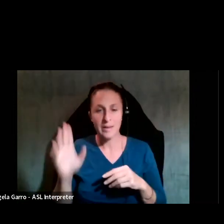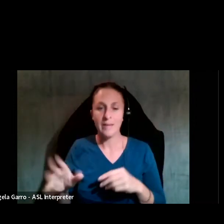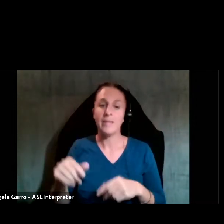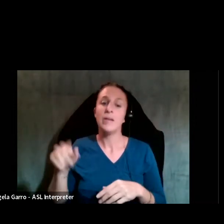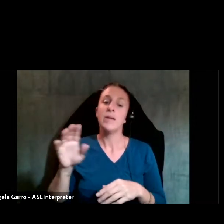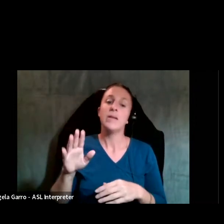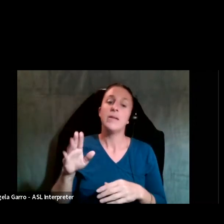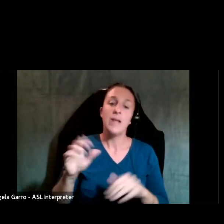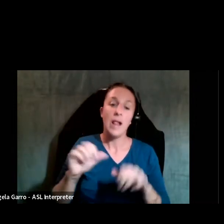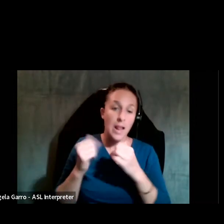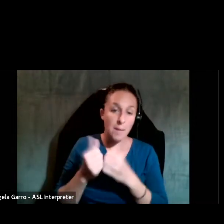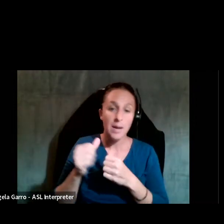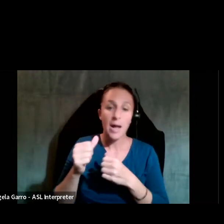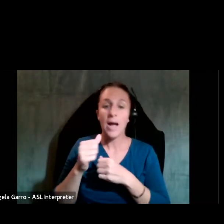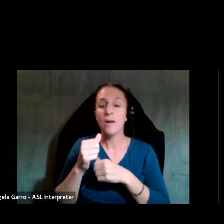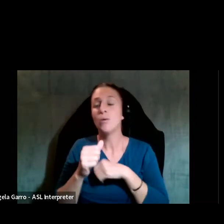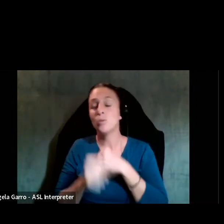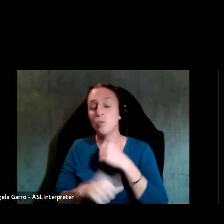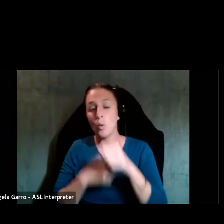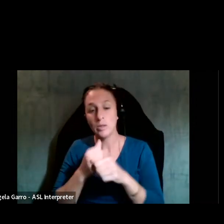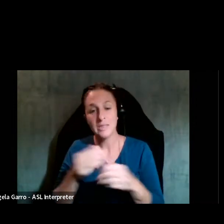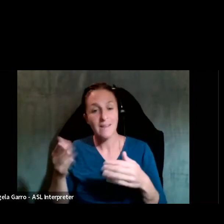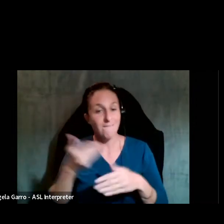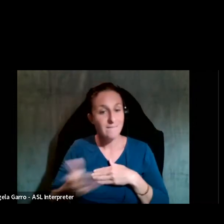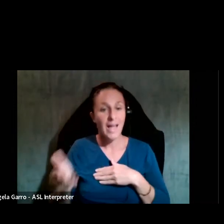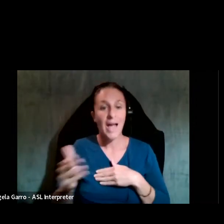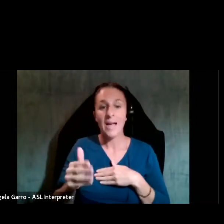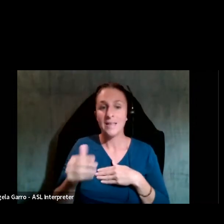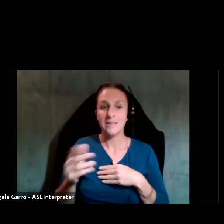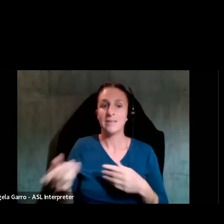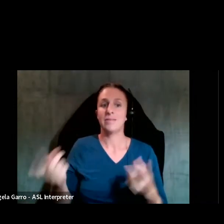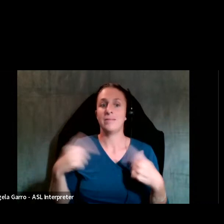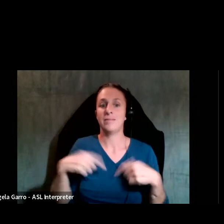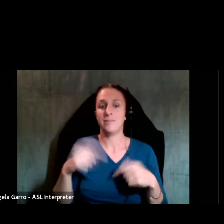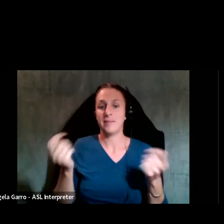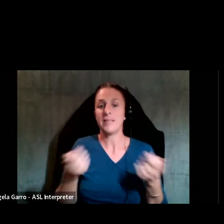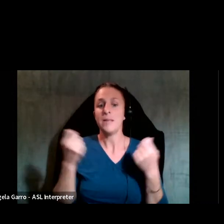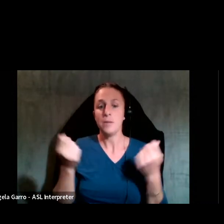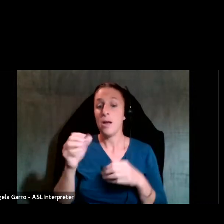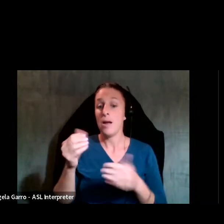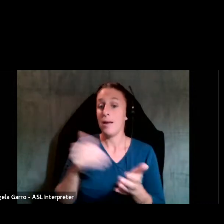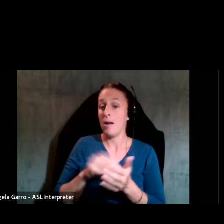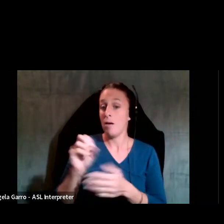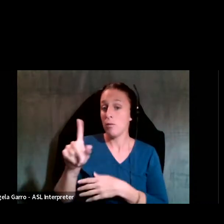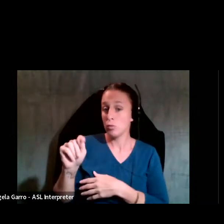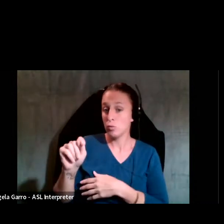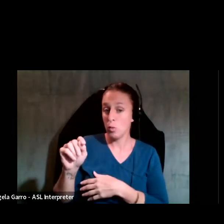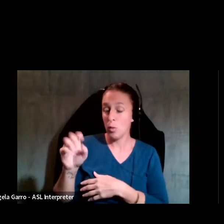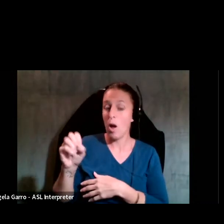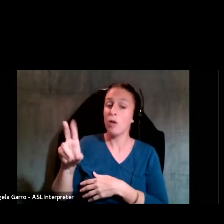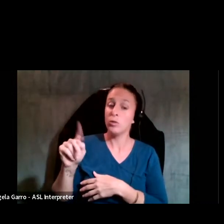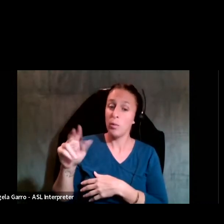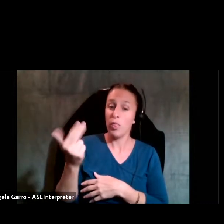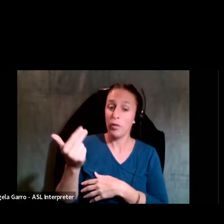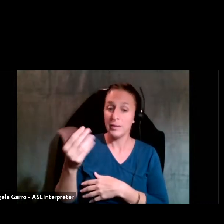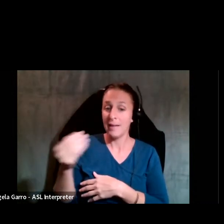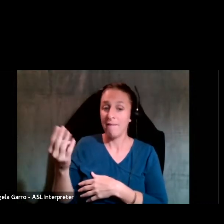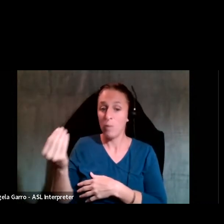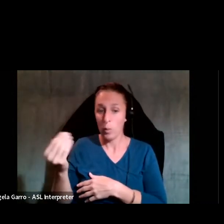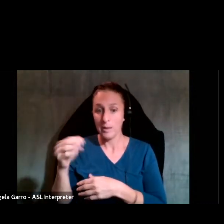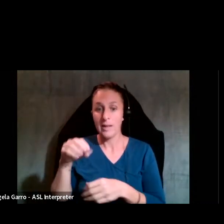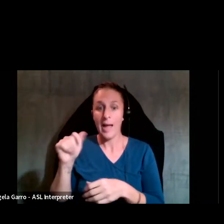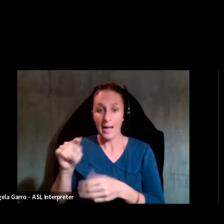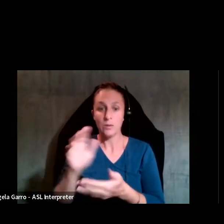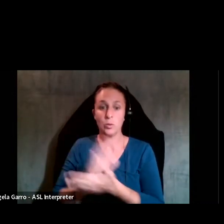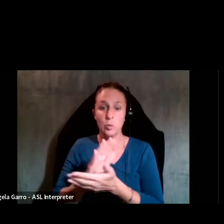Association, invite community members to celebrate the school's centennial, again, October 13th and 14th at the school and in the community.